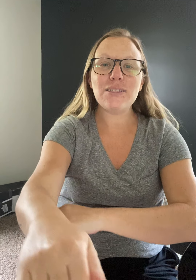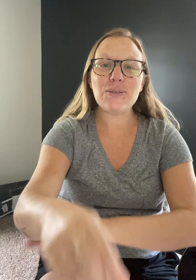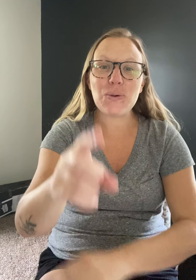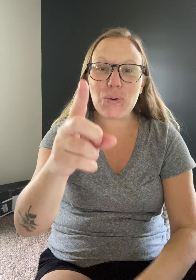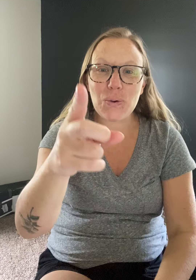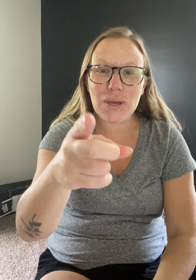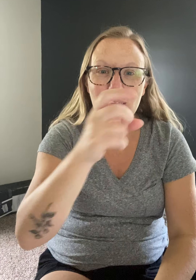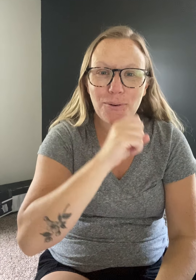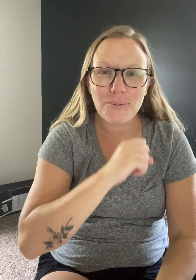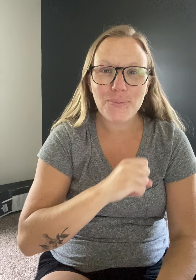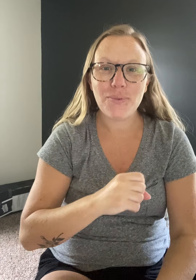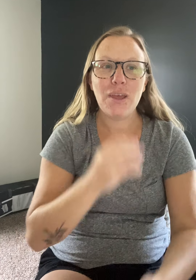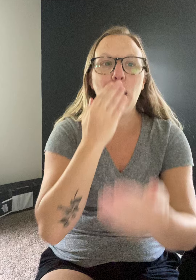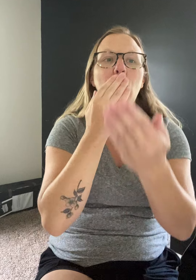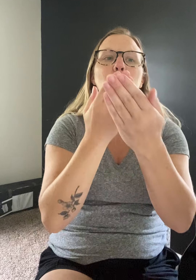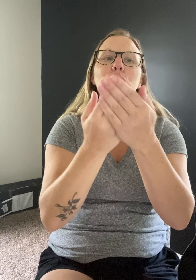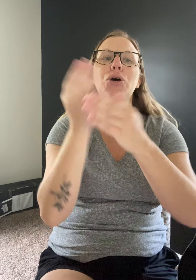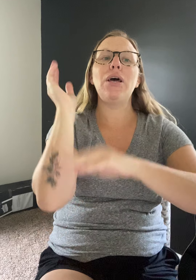to you.